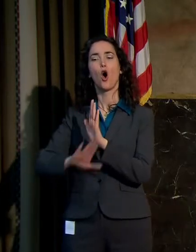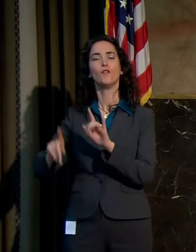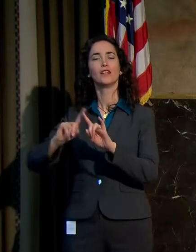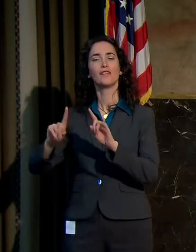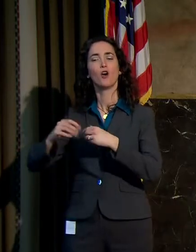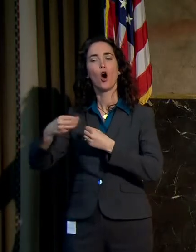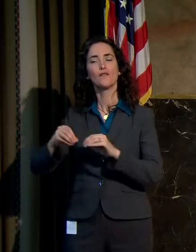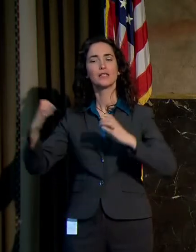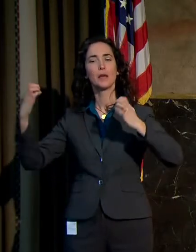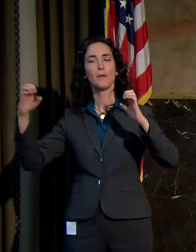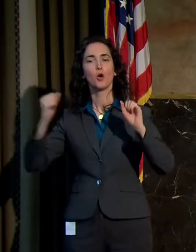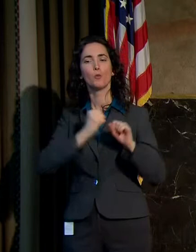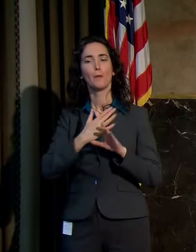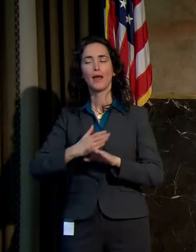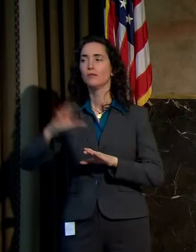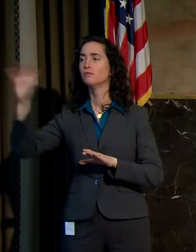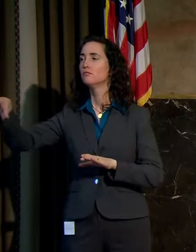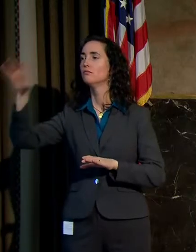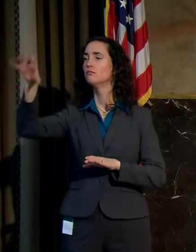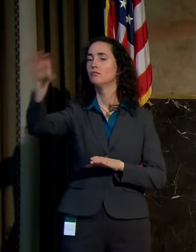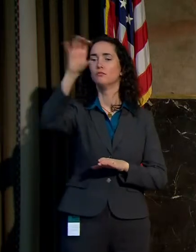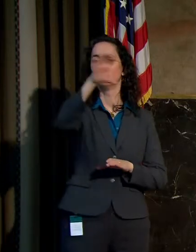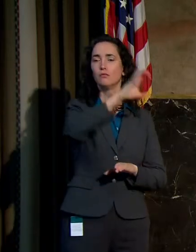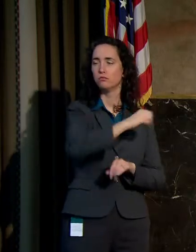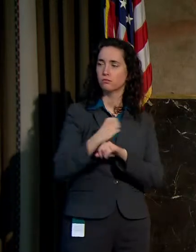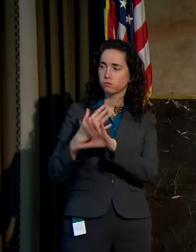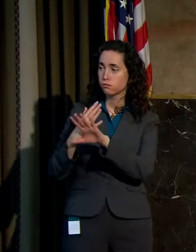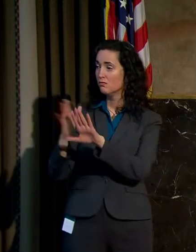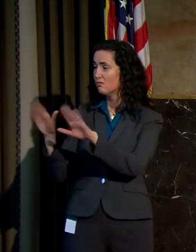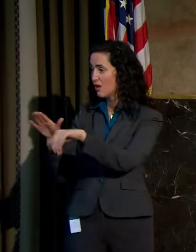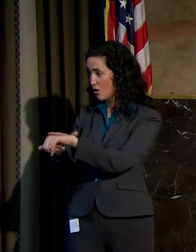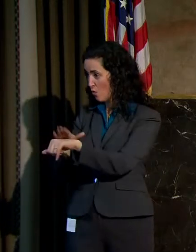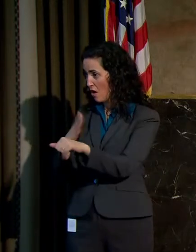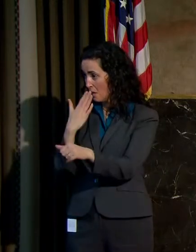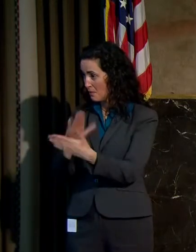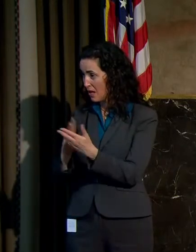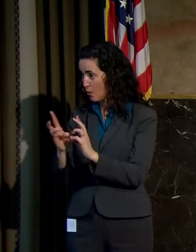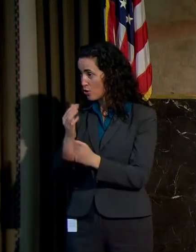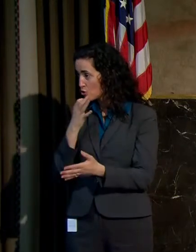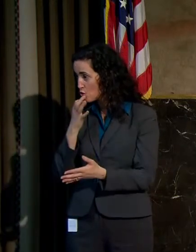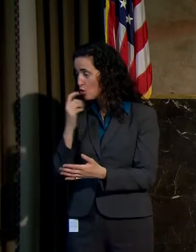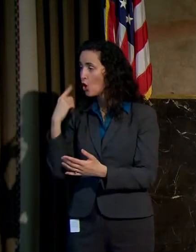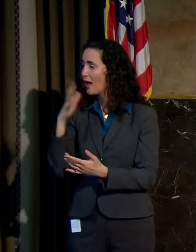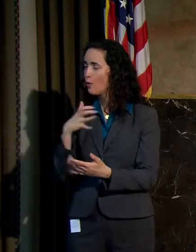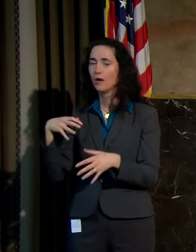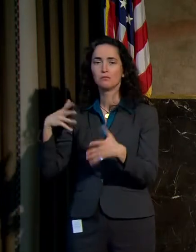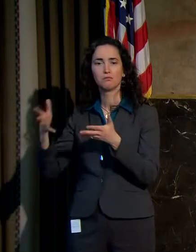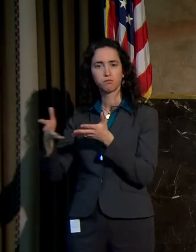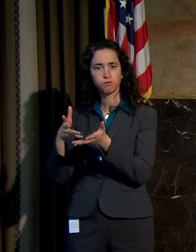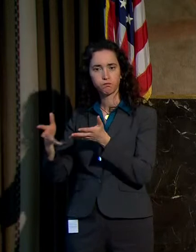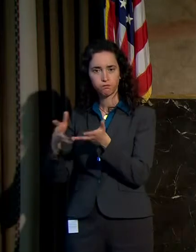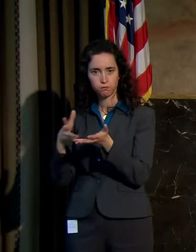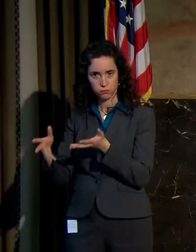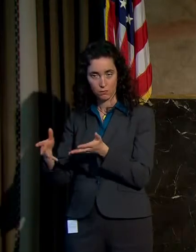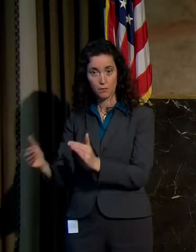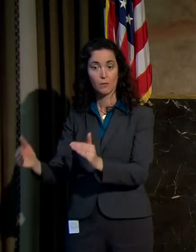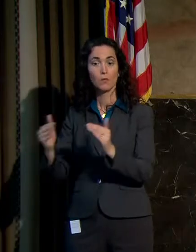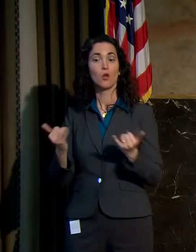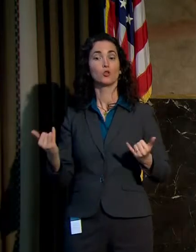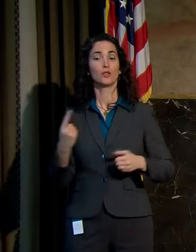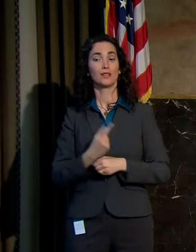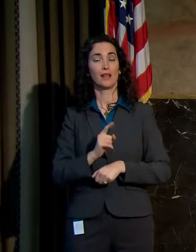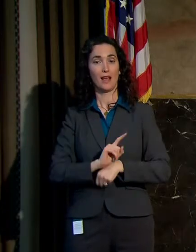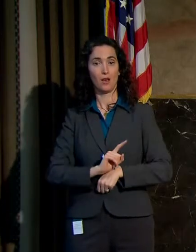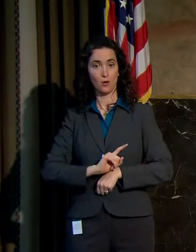that they were aware of the winter weather coming in and what they could expect. Today at 1 o'clock,